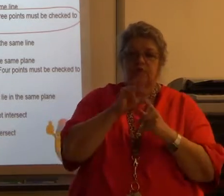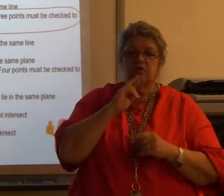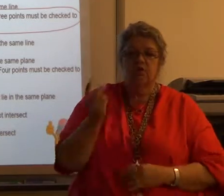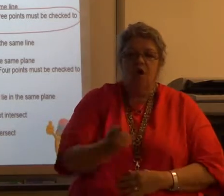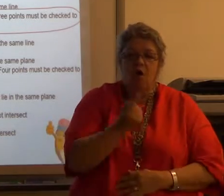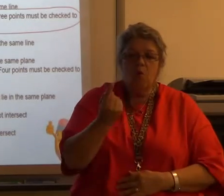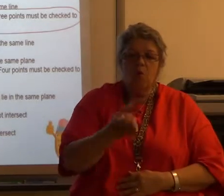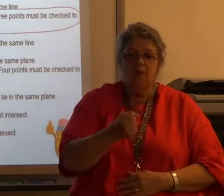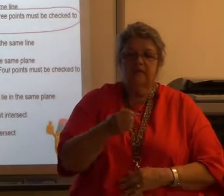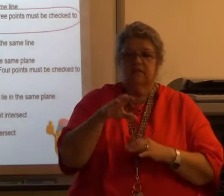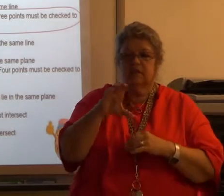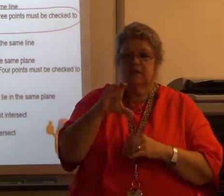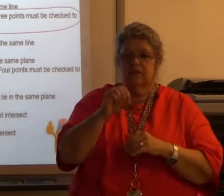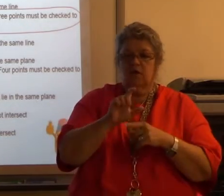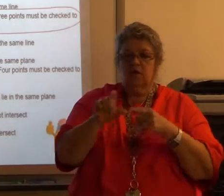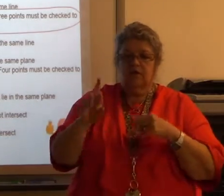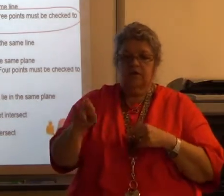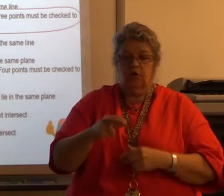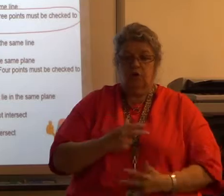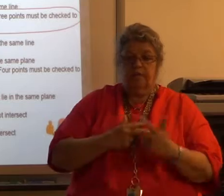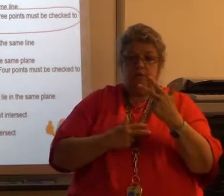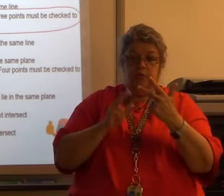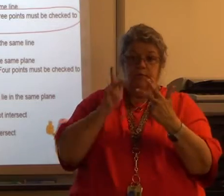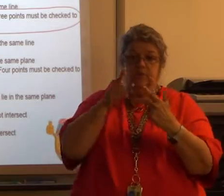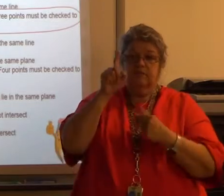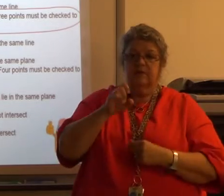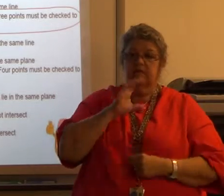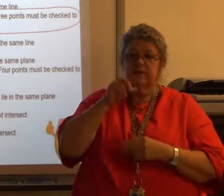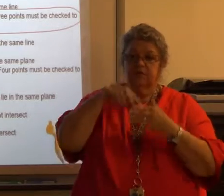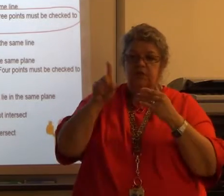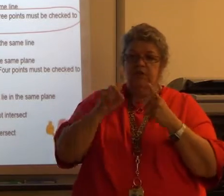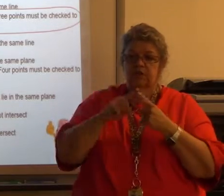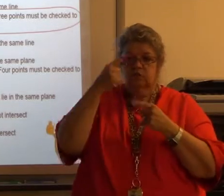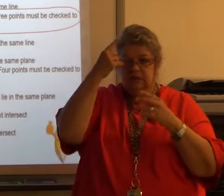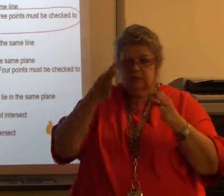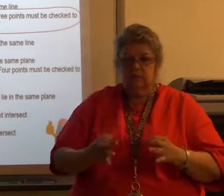always collinear. 3 points must be checked to determine if they are collinear.